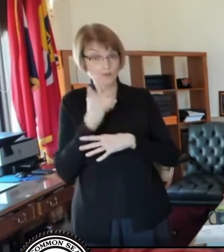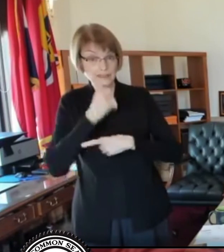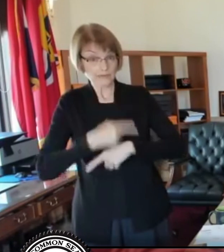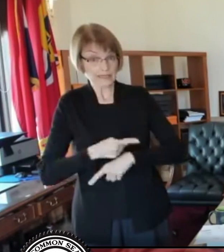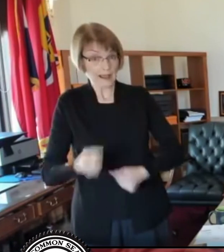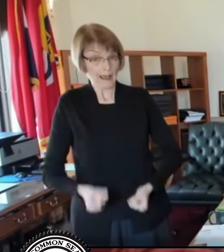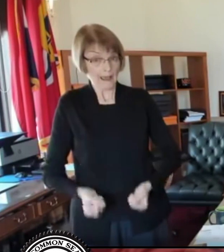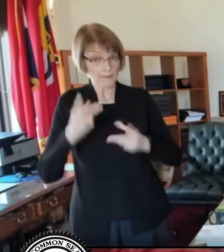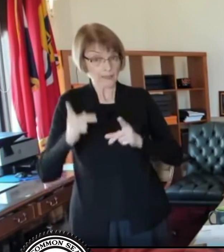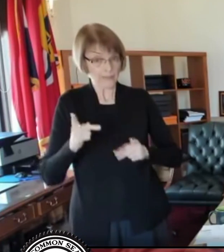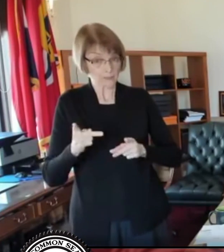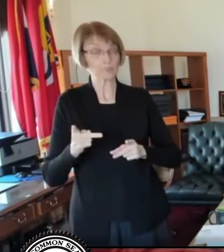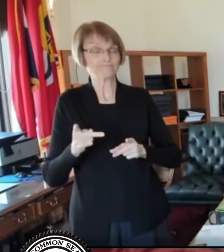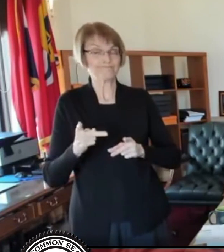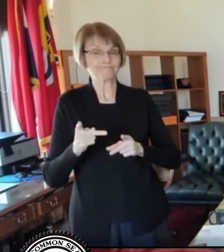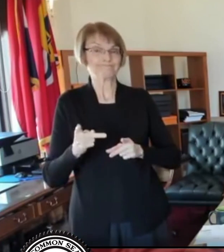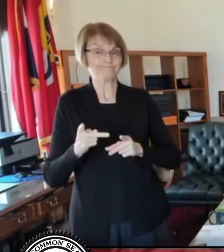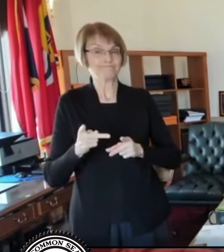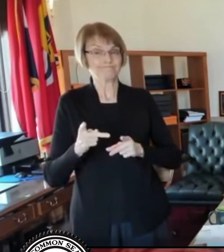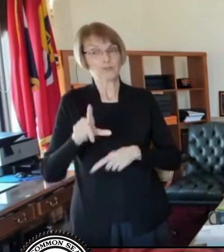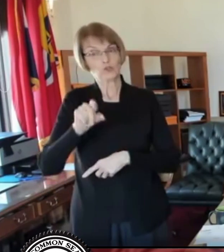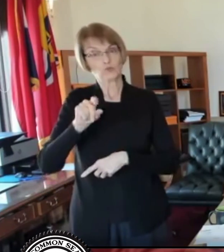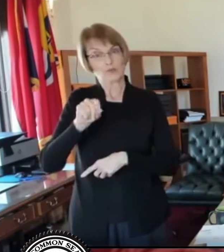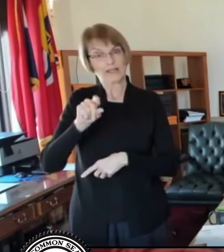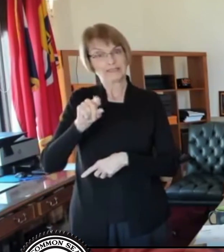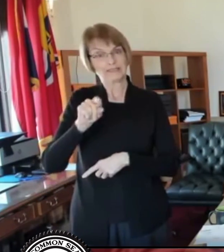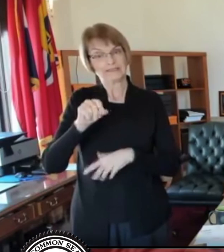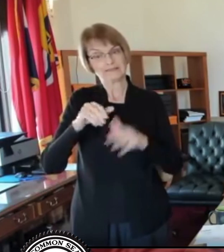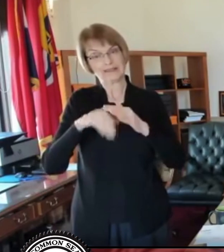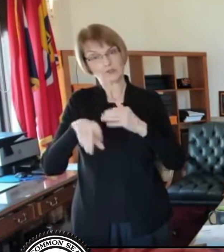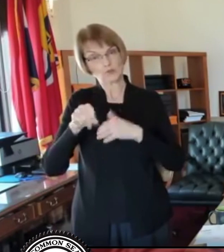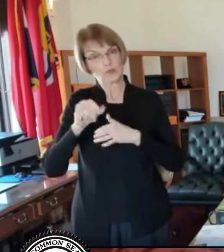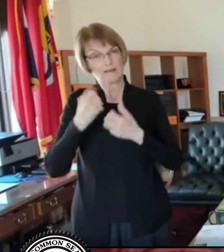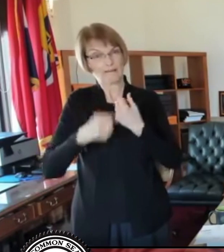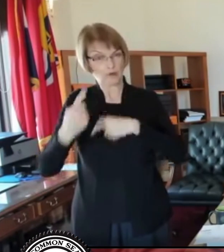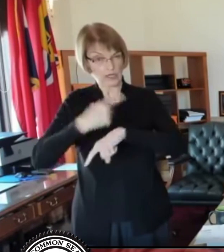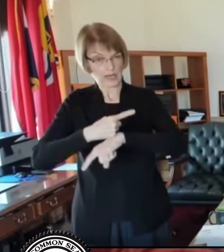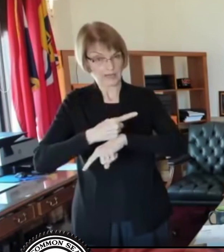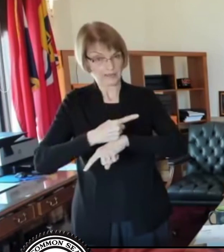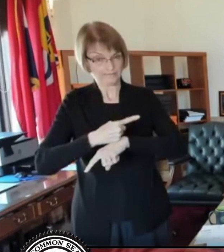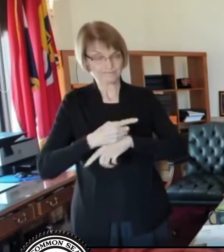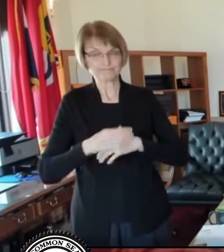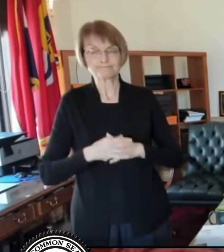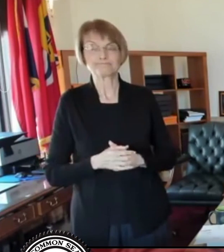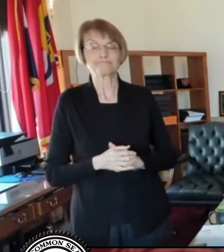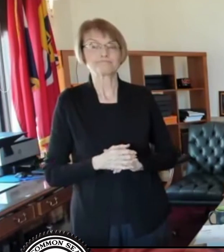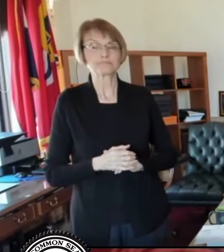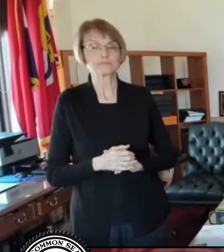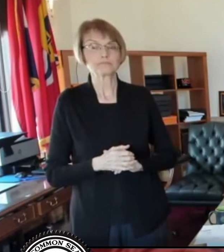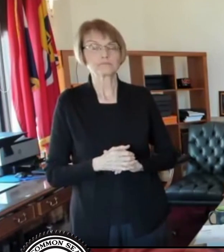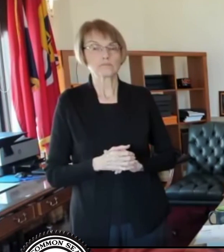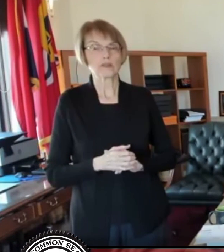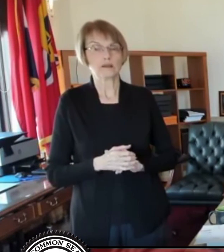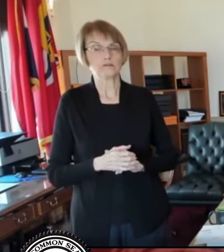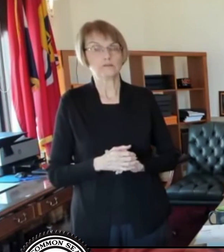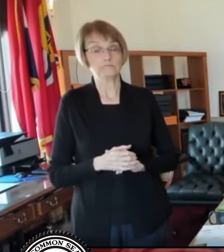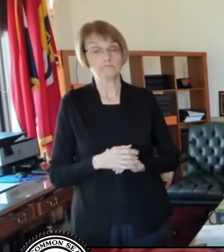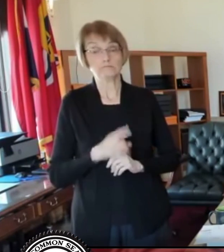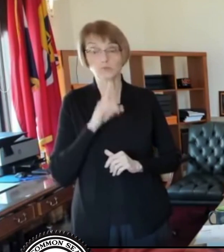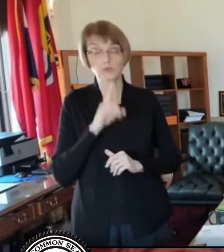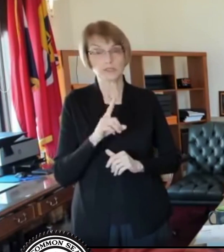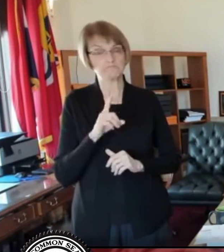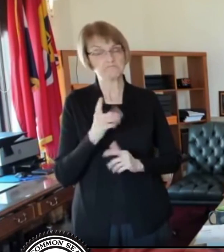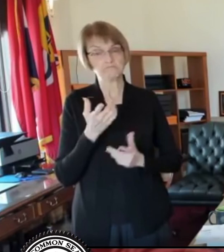of COVID cases down to just right at 20, right under 20 per day. And it has been at right